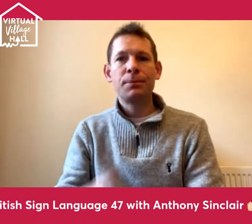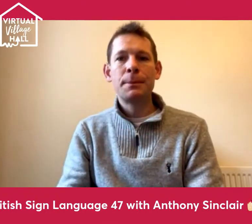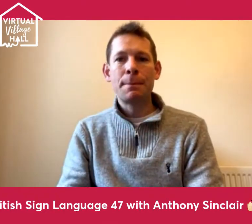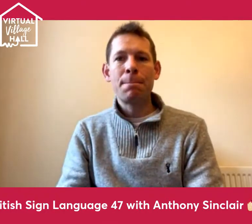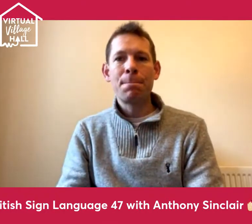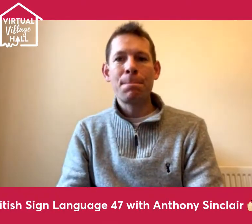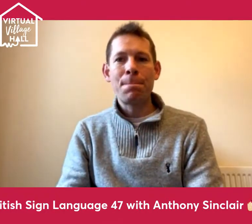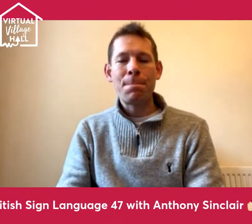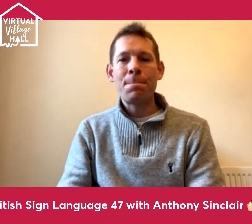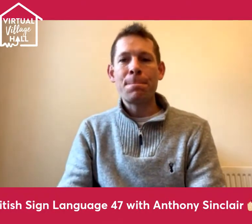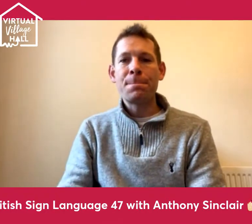signs.